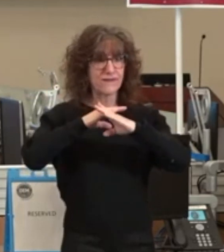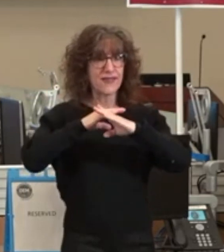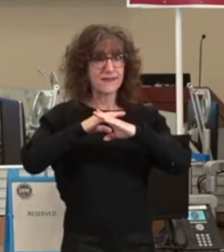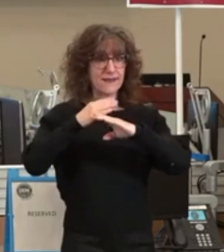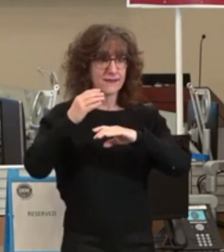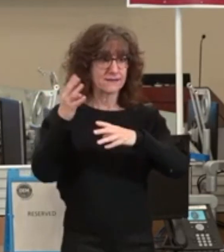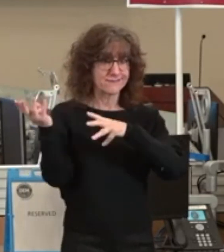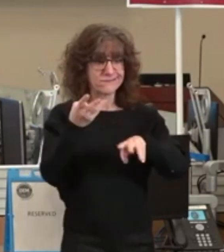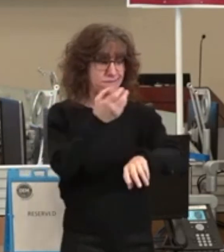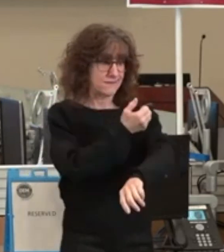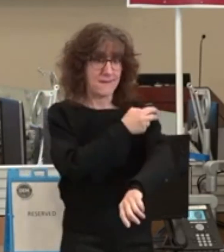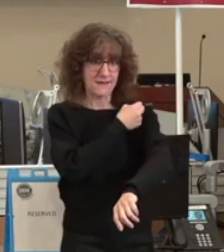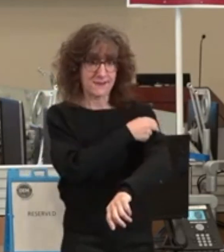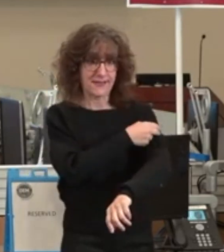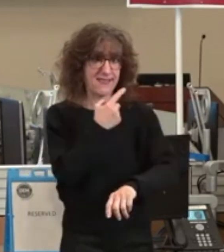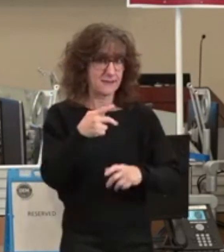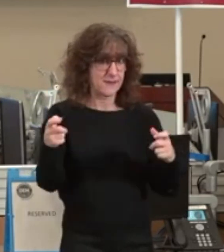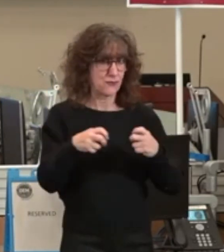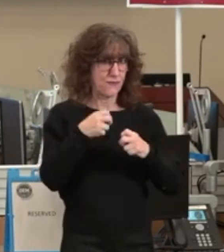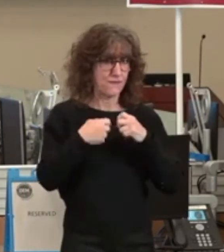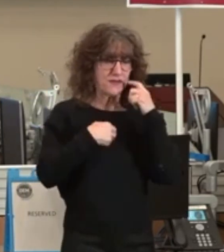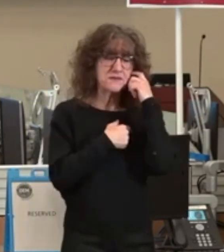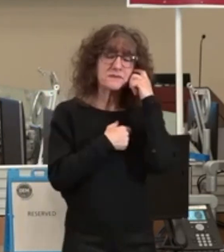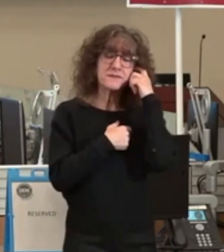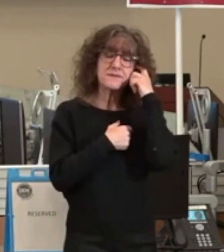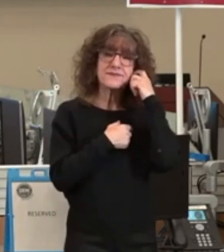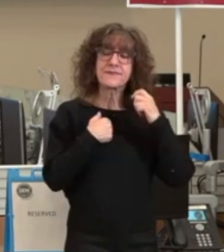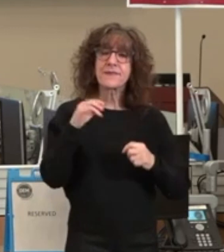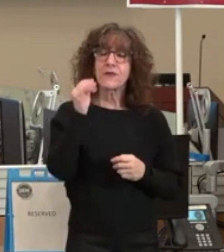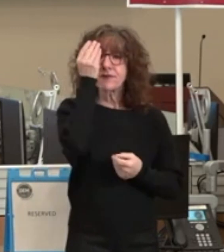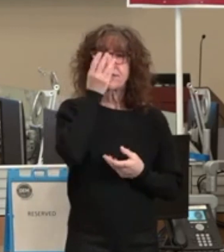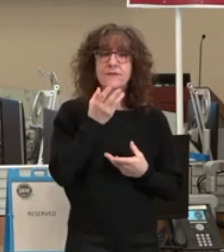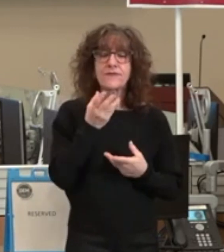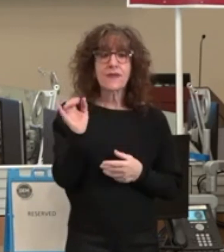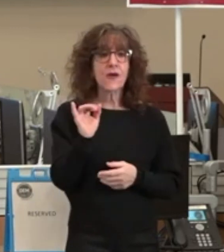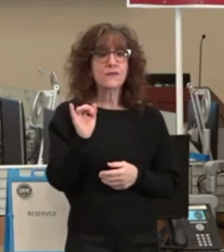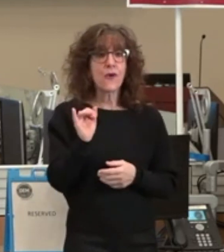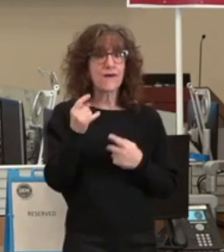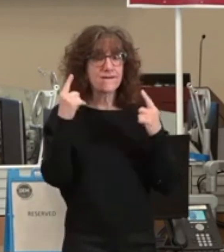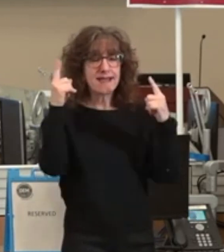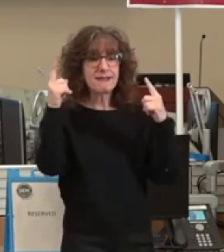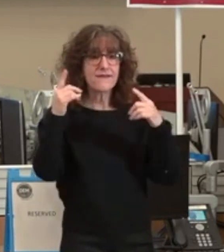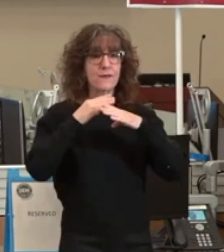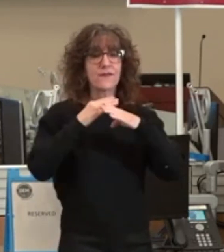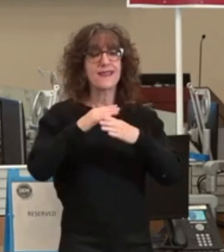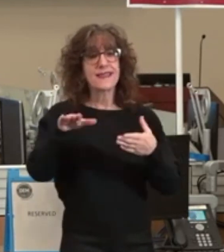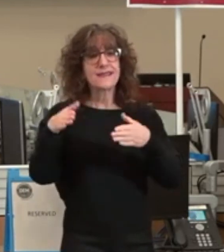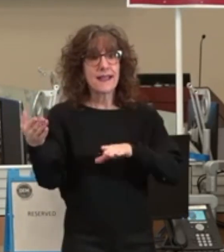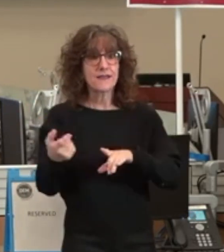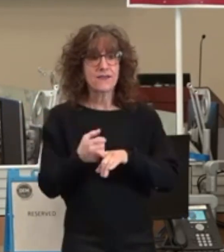has been a huge issue for us. And I'm also told that it also is very effective at preventing deaths